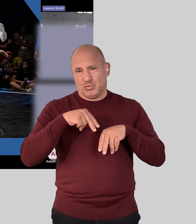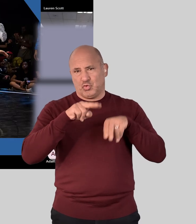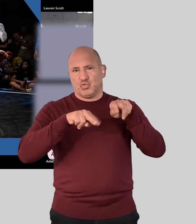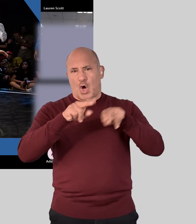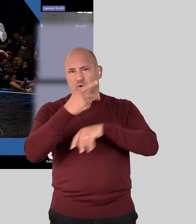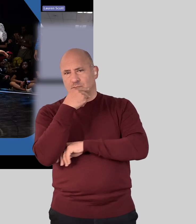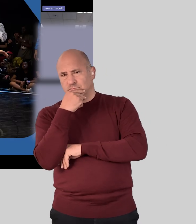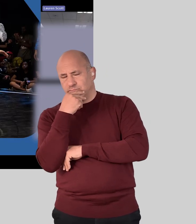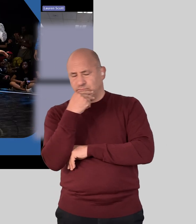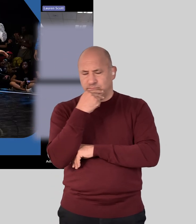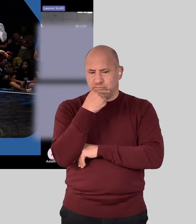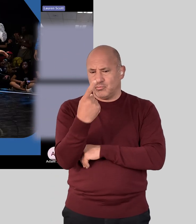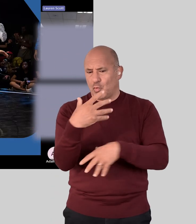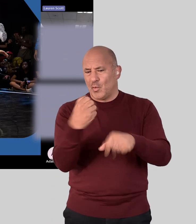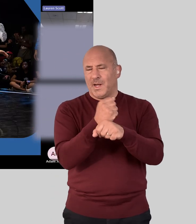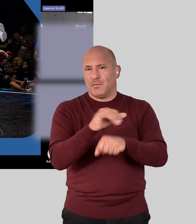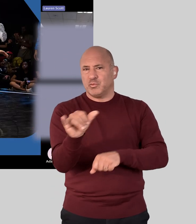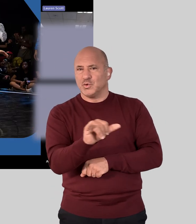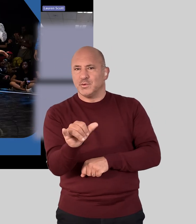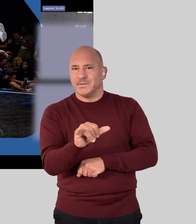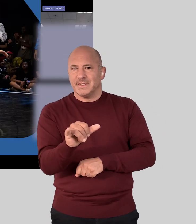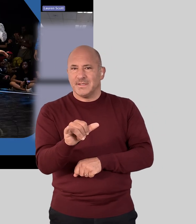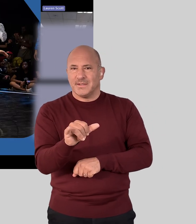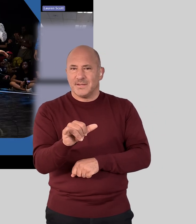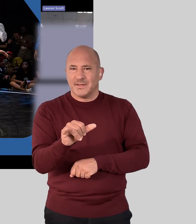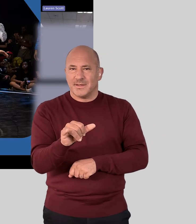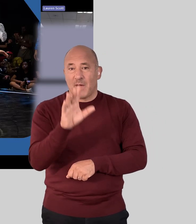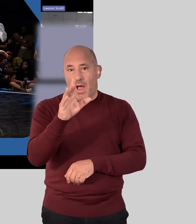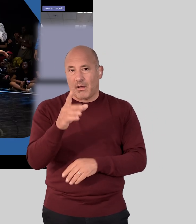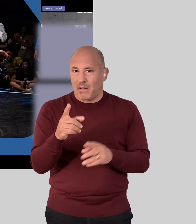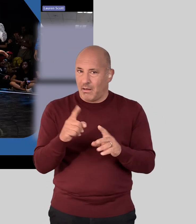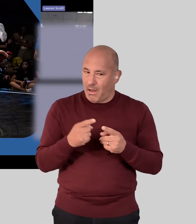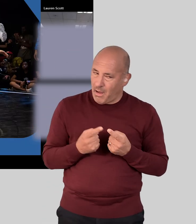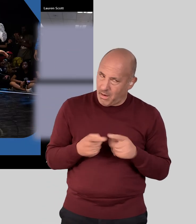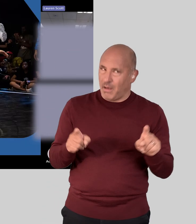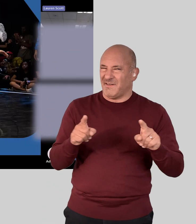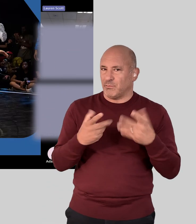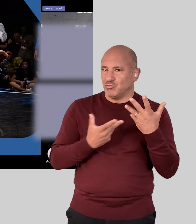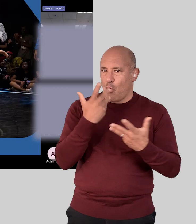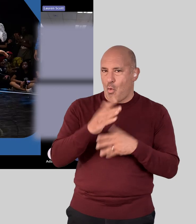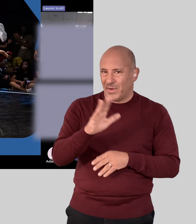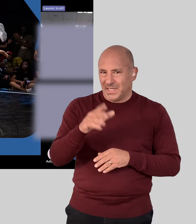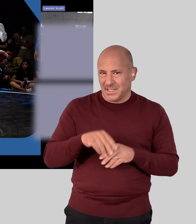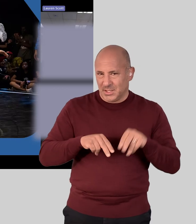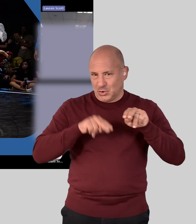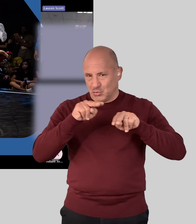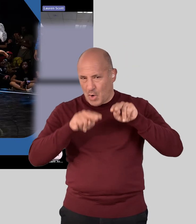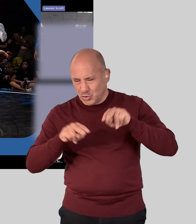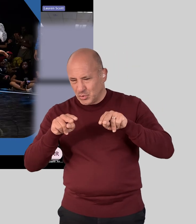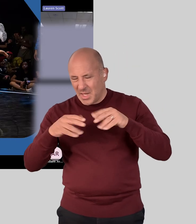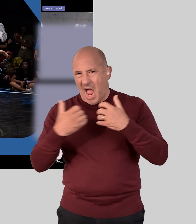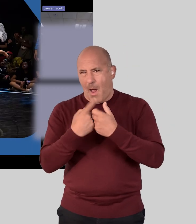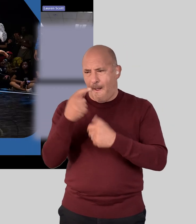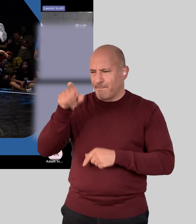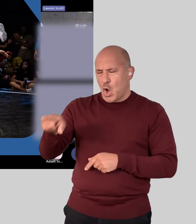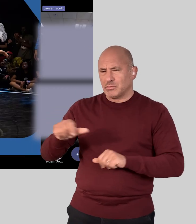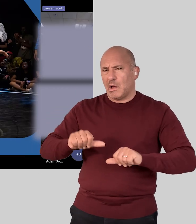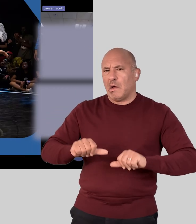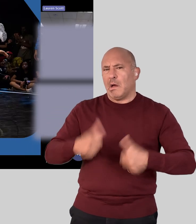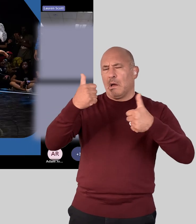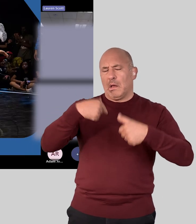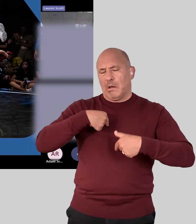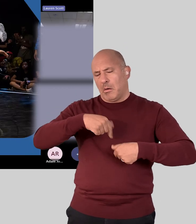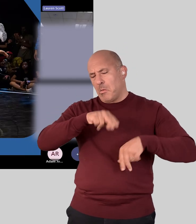originality. And some of these elements go into judging the criteria